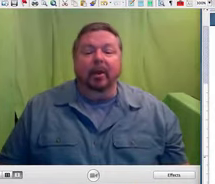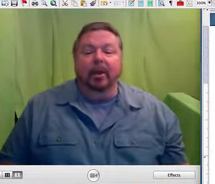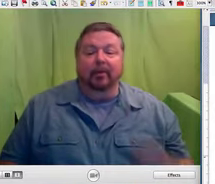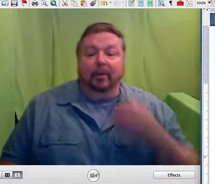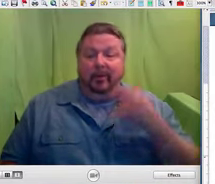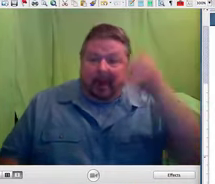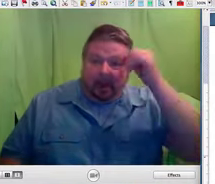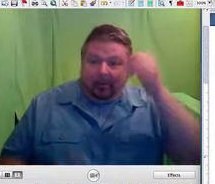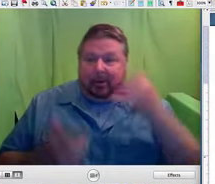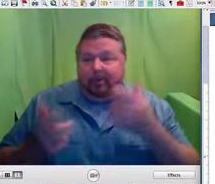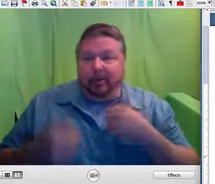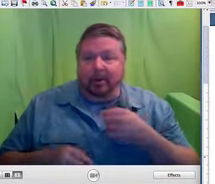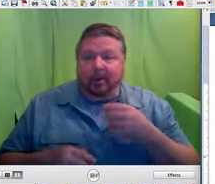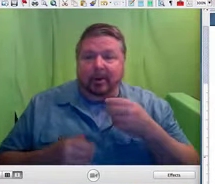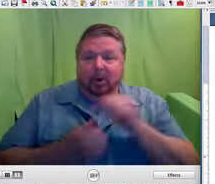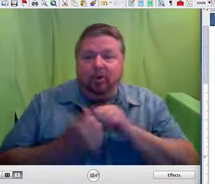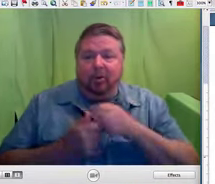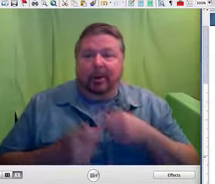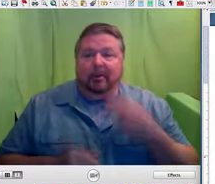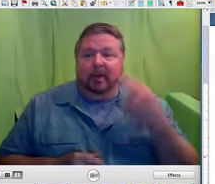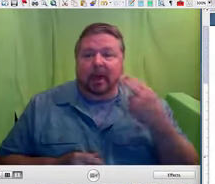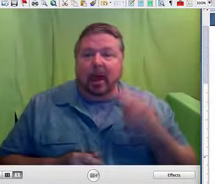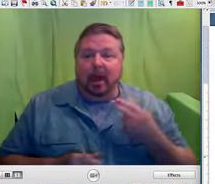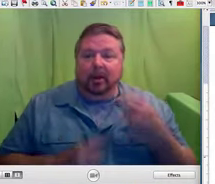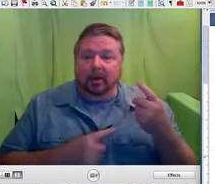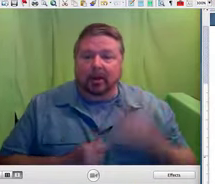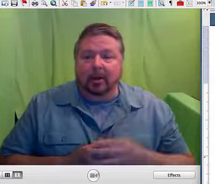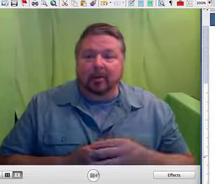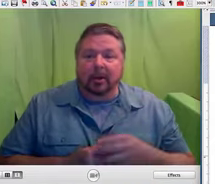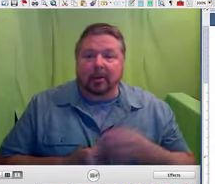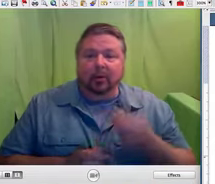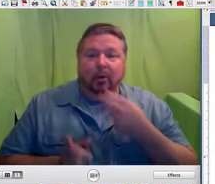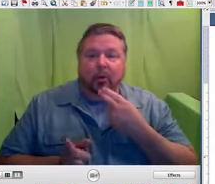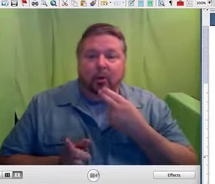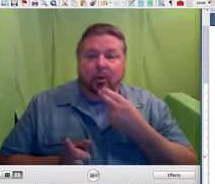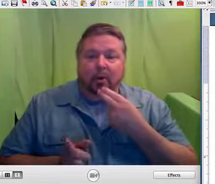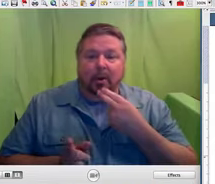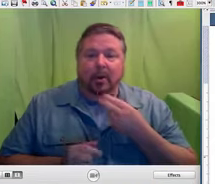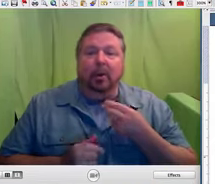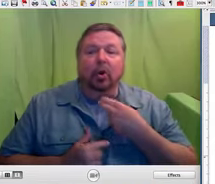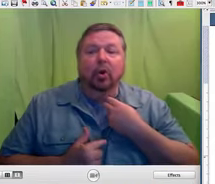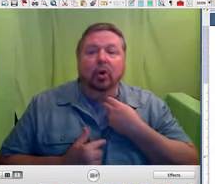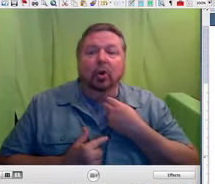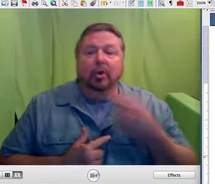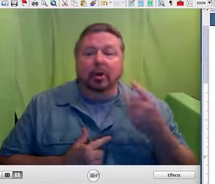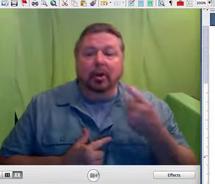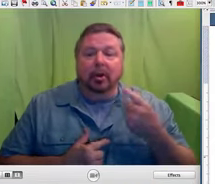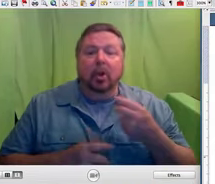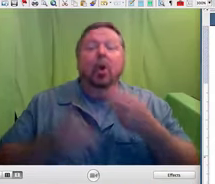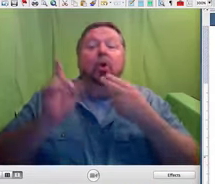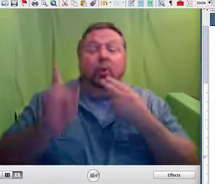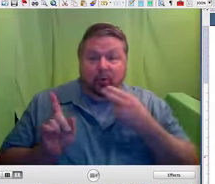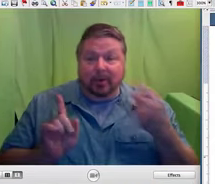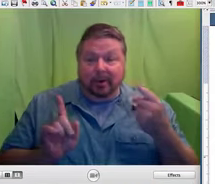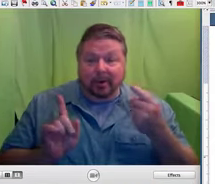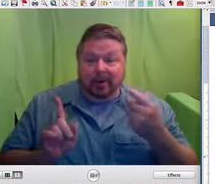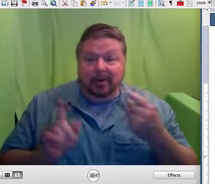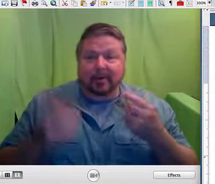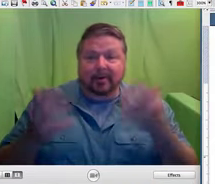But if it was a cow, it would be chewing its cud, right? So coo, could,